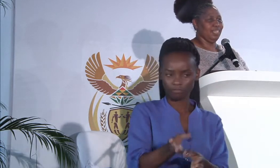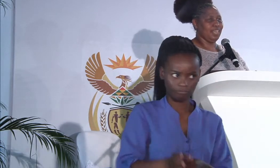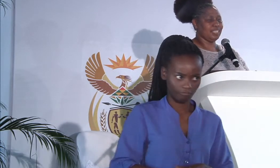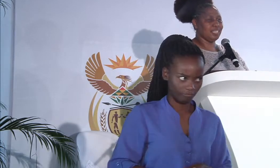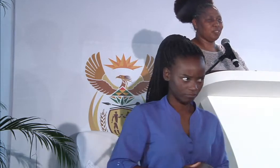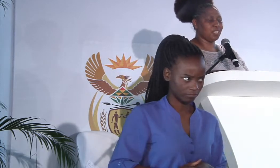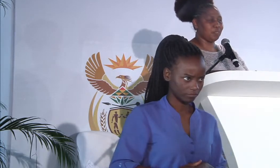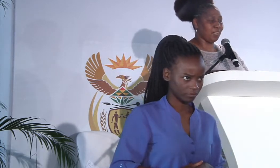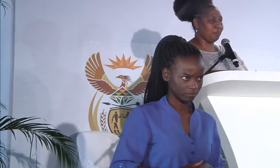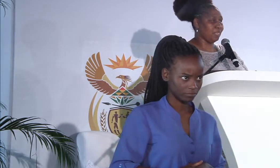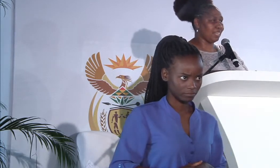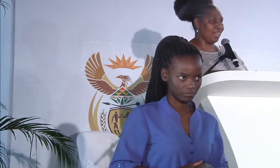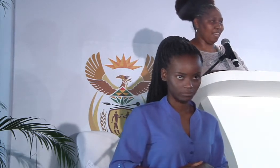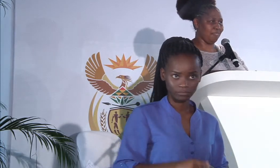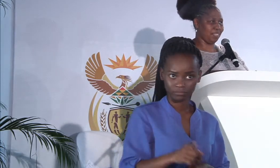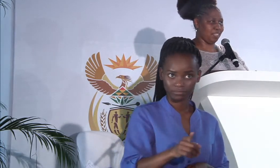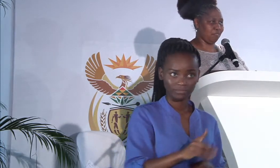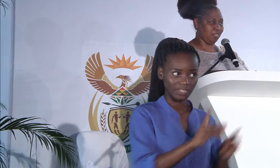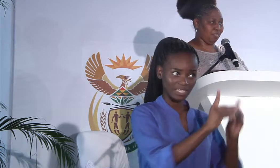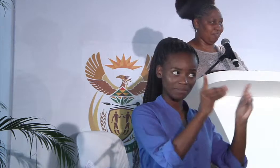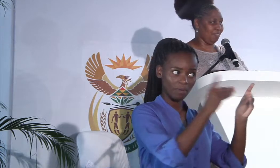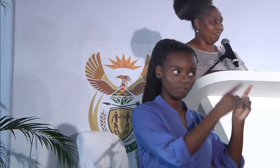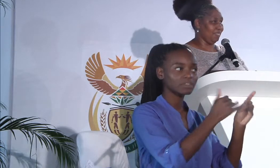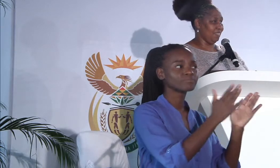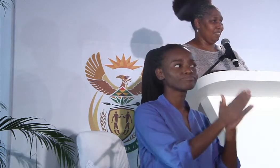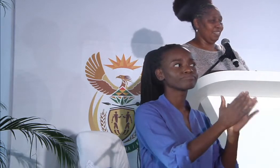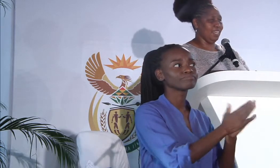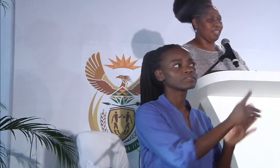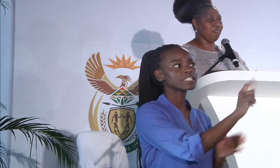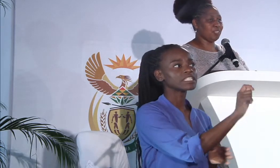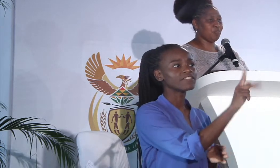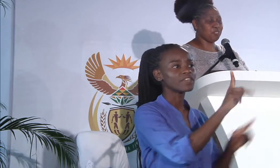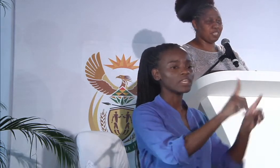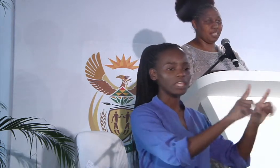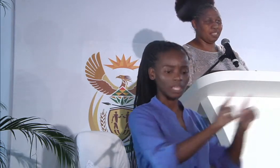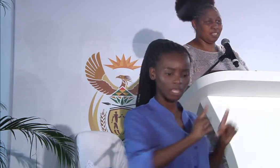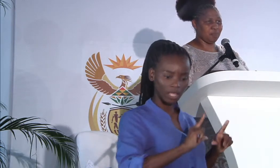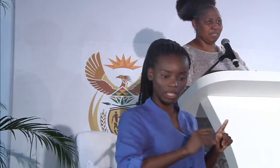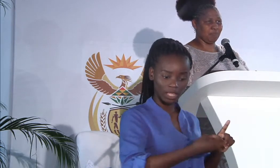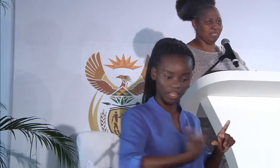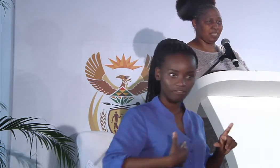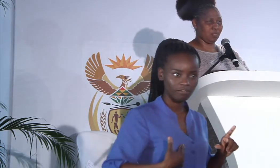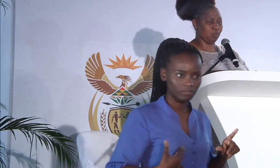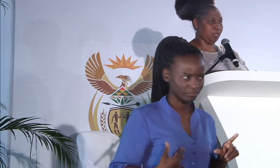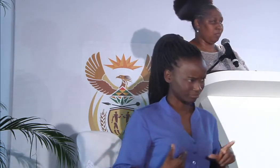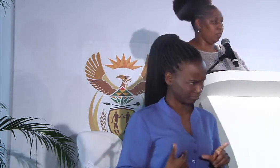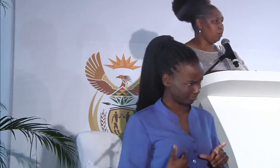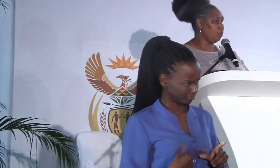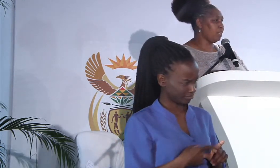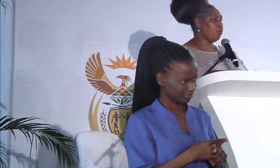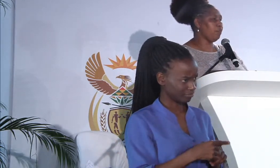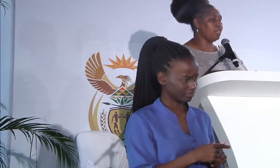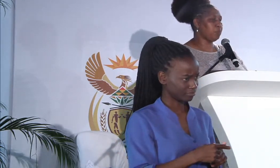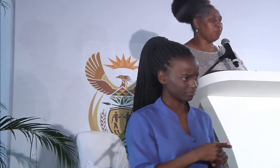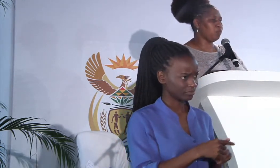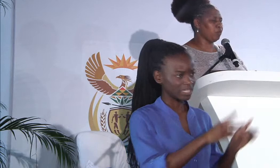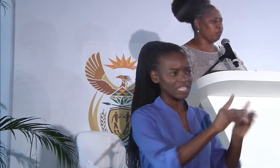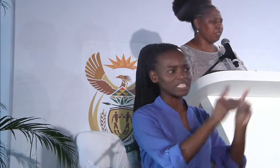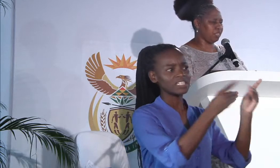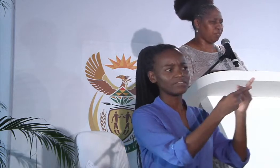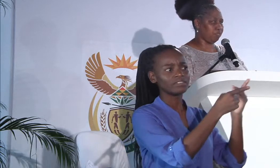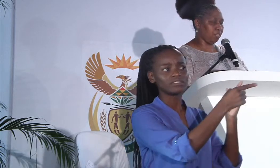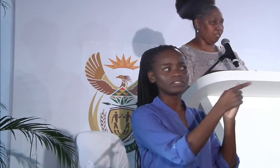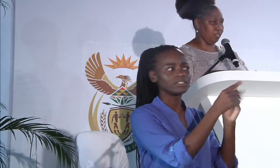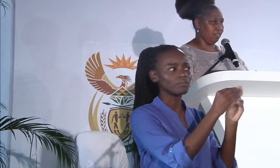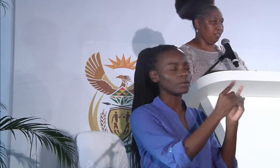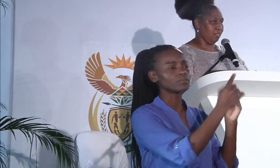And I said to the department, can I have a TV? And the first official in the department said to me, what are homeless people doing with a